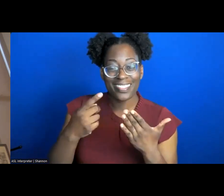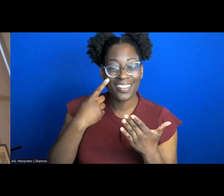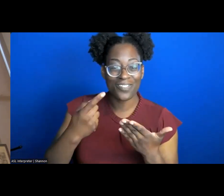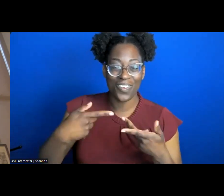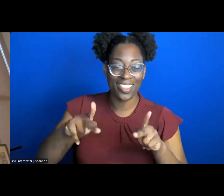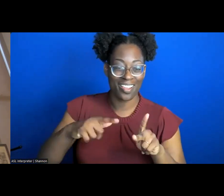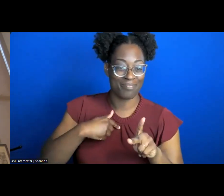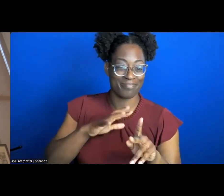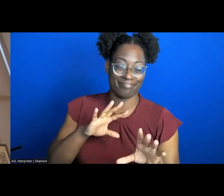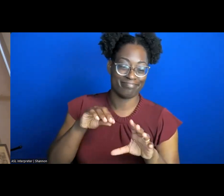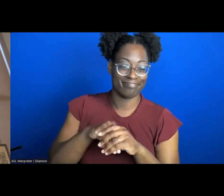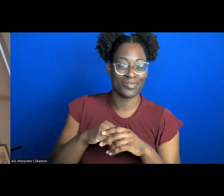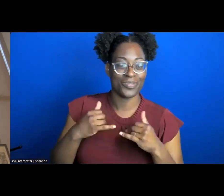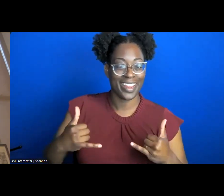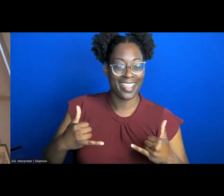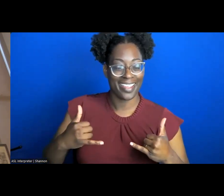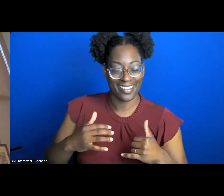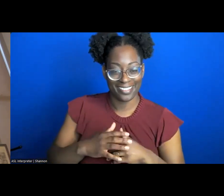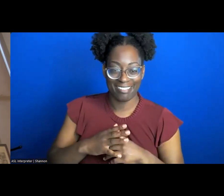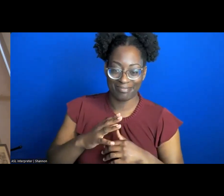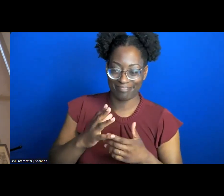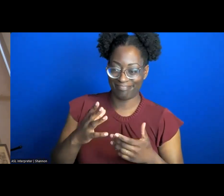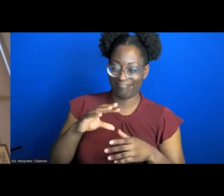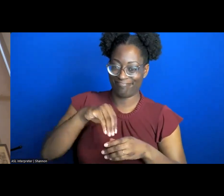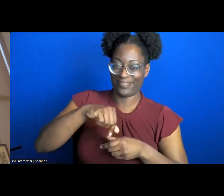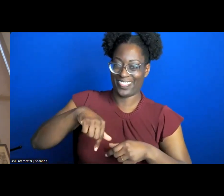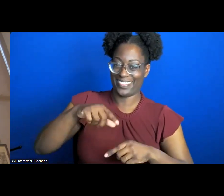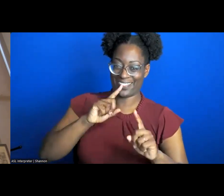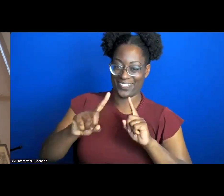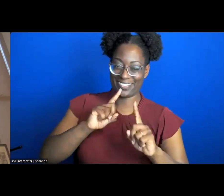Ron, I am so inspired, and I just love that you